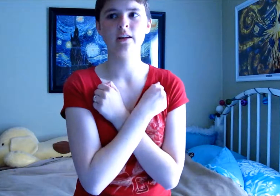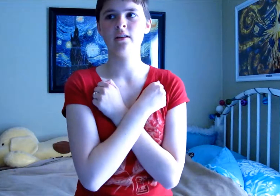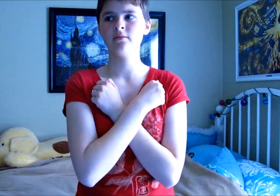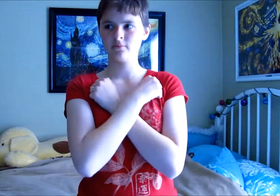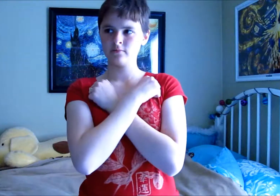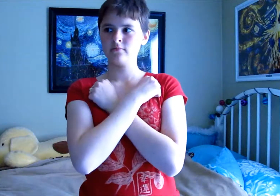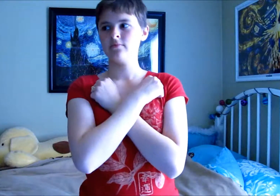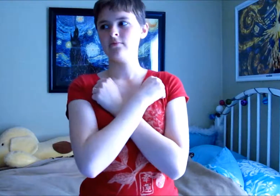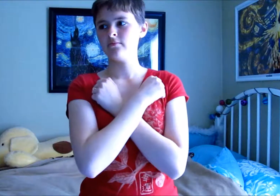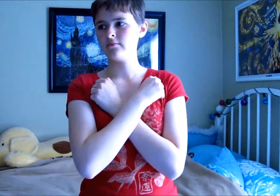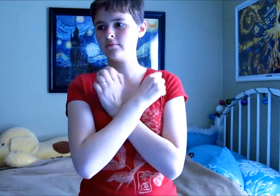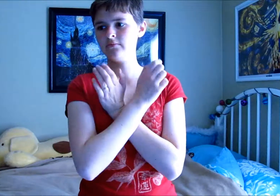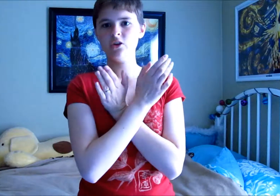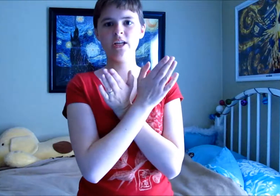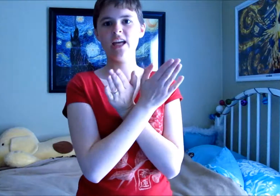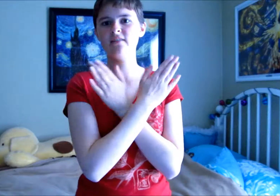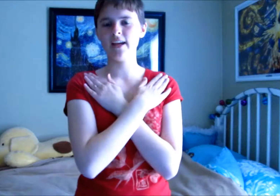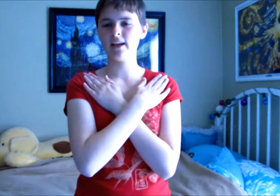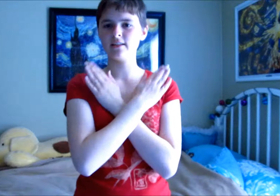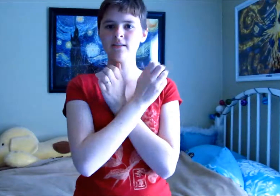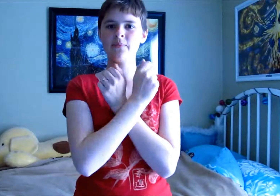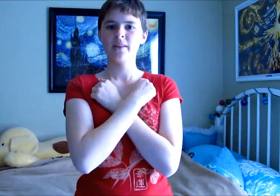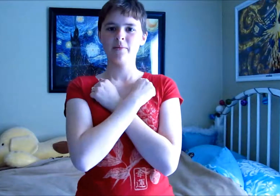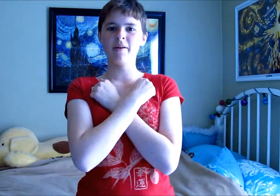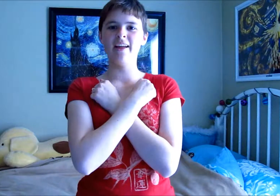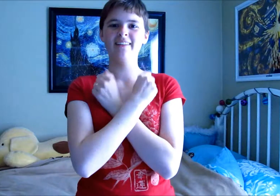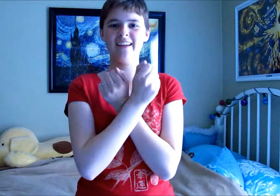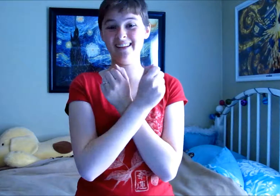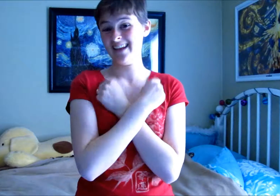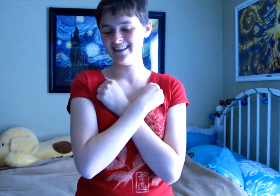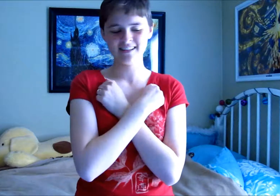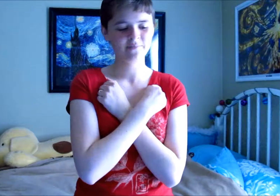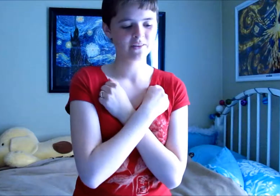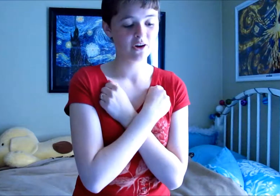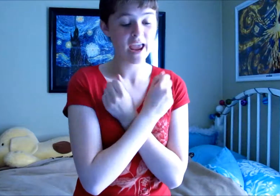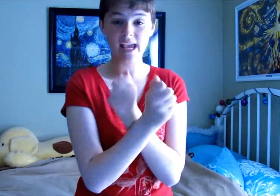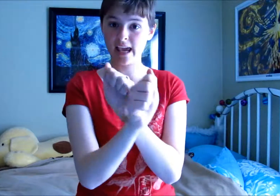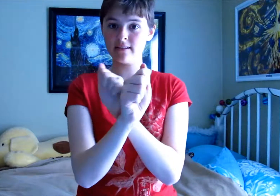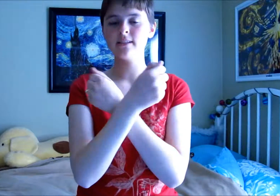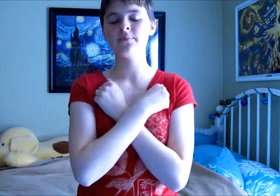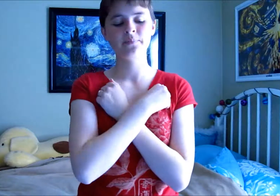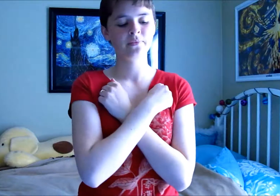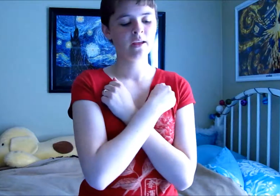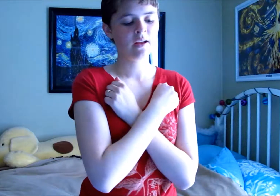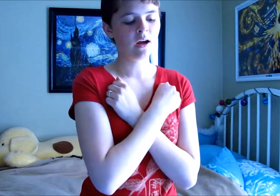like you're dead, I guess. S hands or A hands.